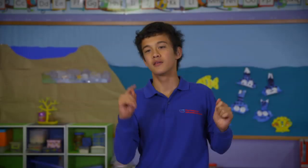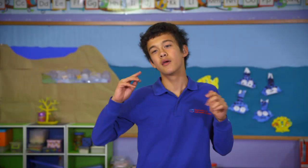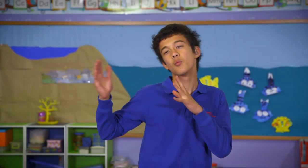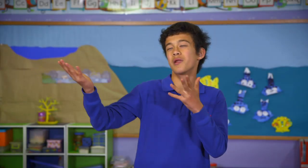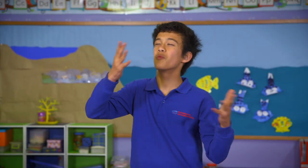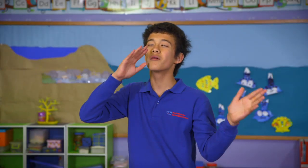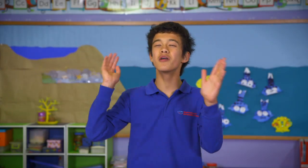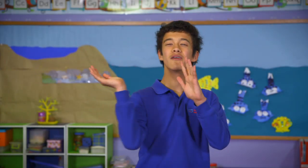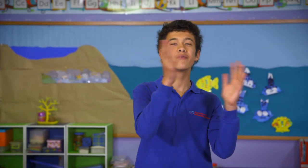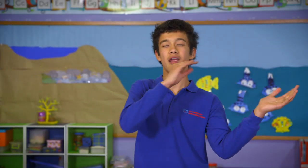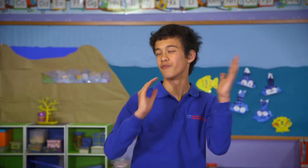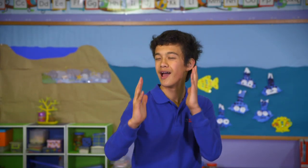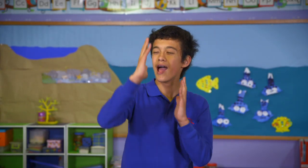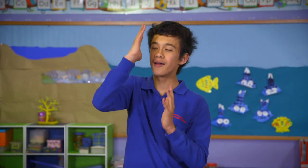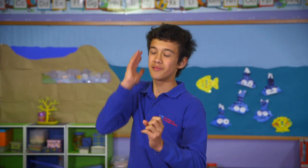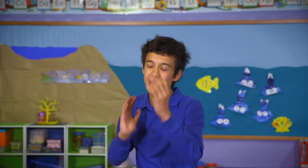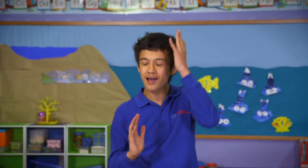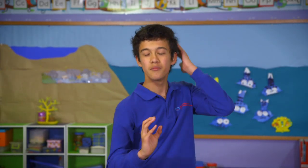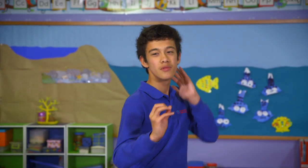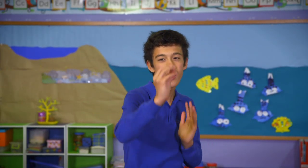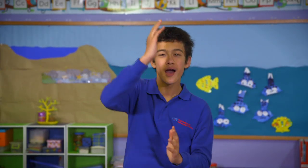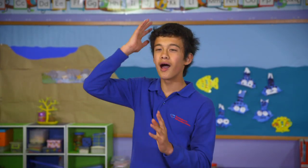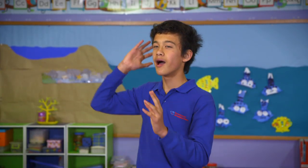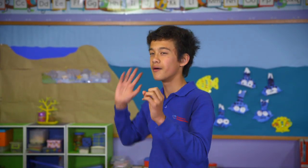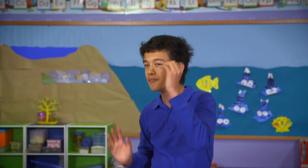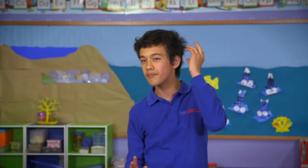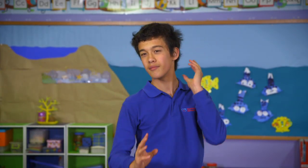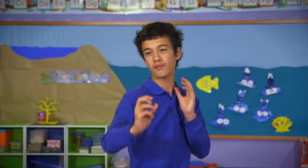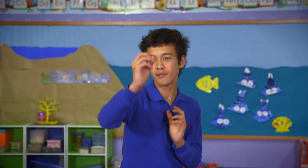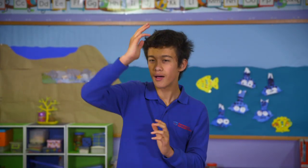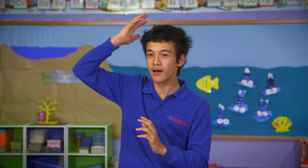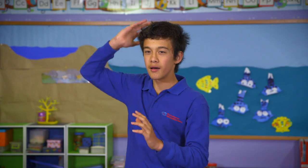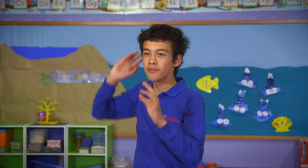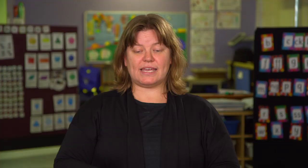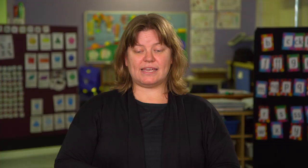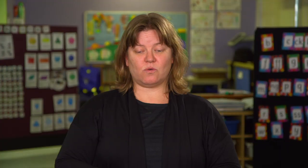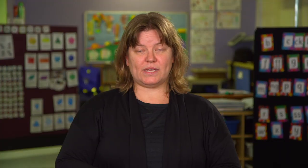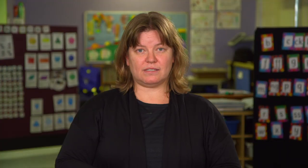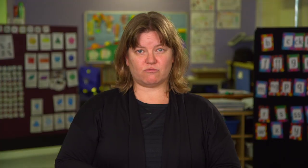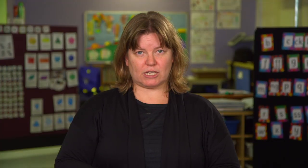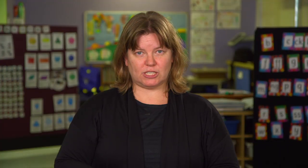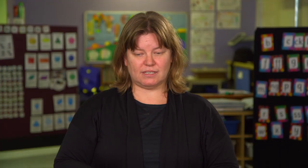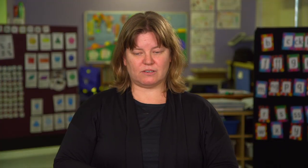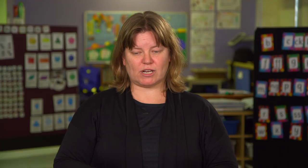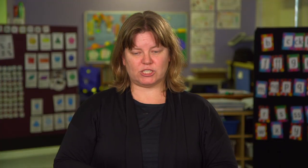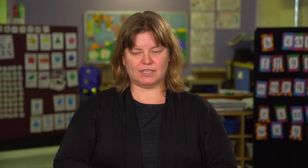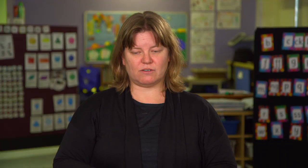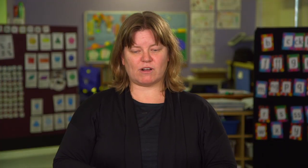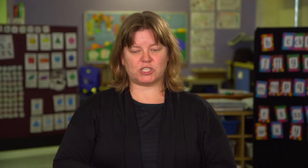I hear the wind rushing in, rushing in, rushing into the night. The next verse, I hear the wind rushing in, rushing in, rushing